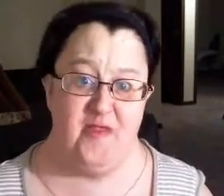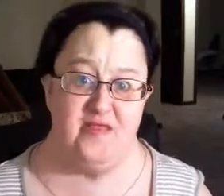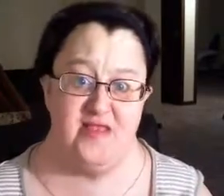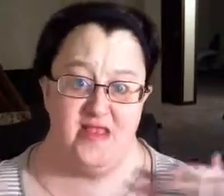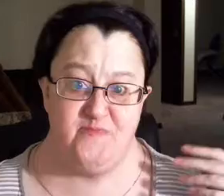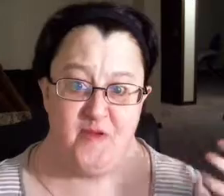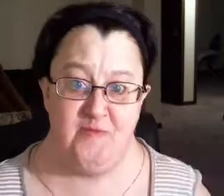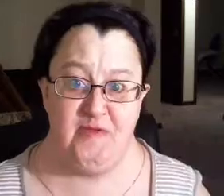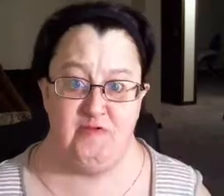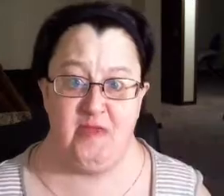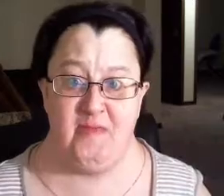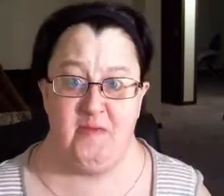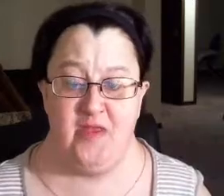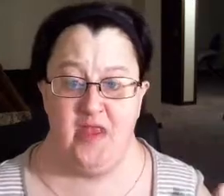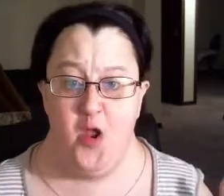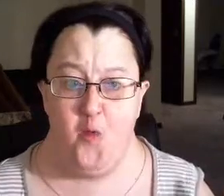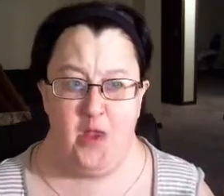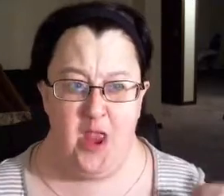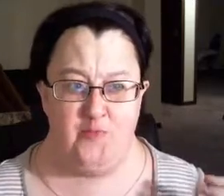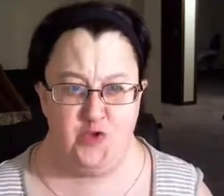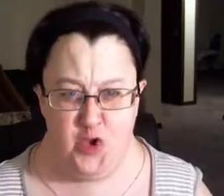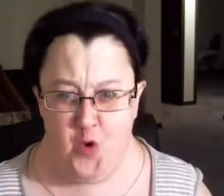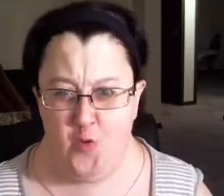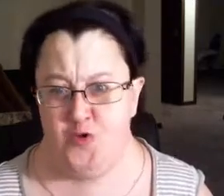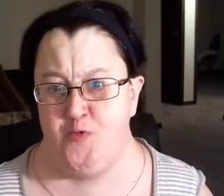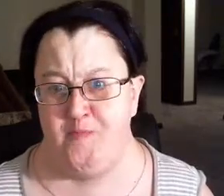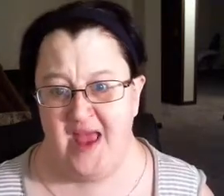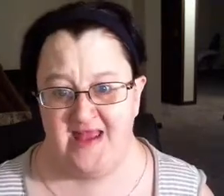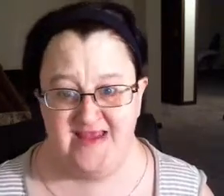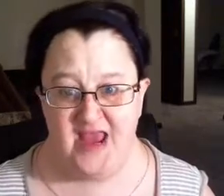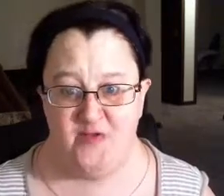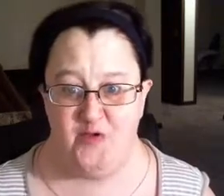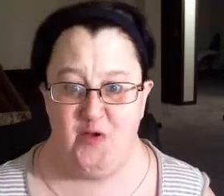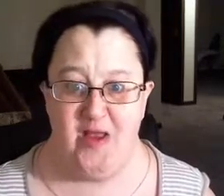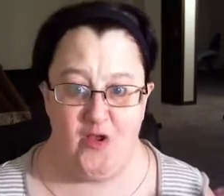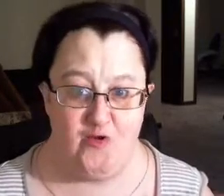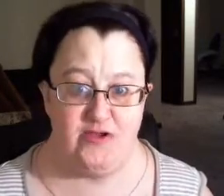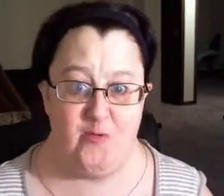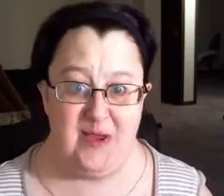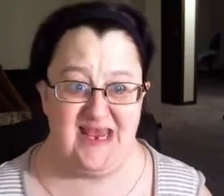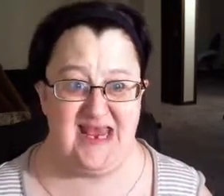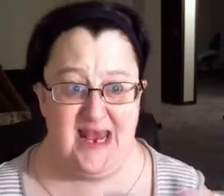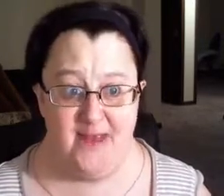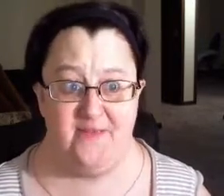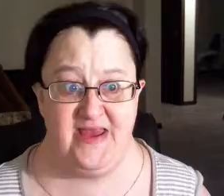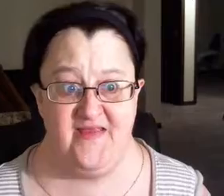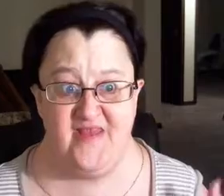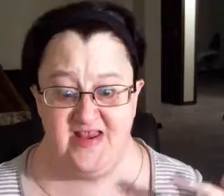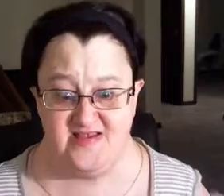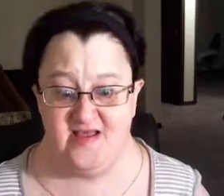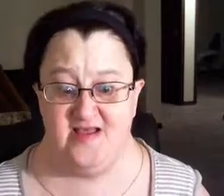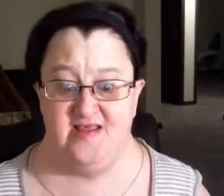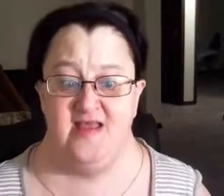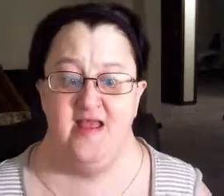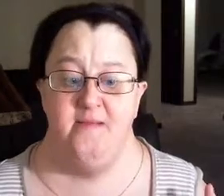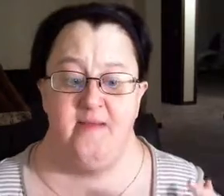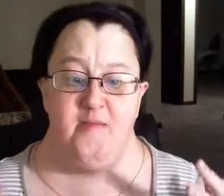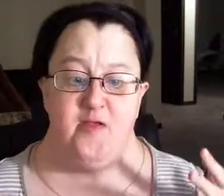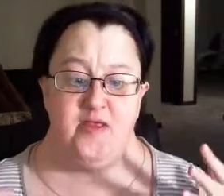you can inspire me or tell me what what helped you on your bad days when you had a hard time wanting to get up and get things done maybe you can